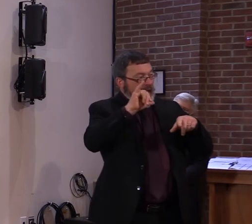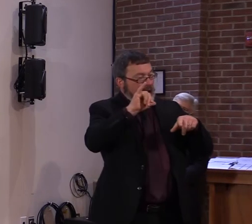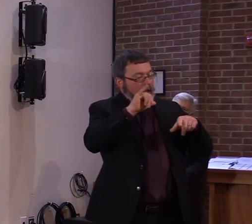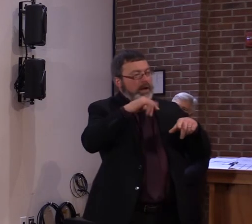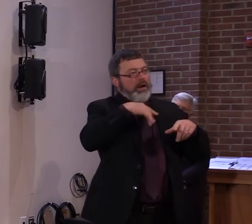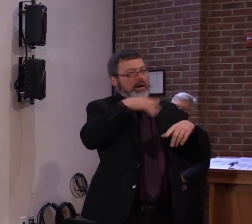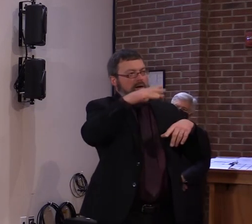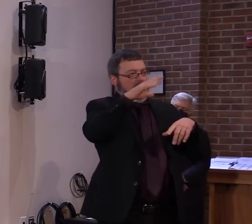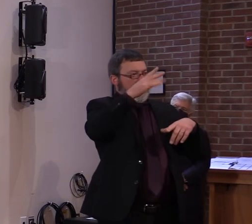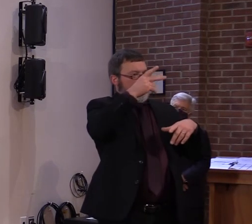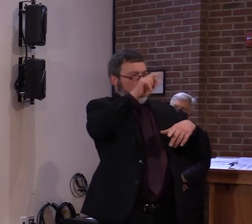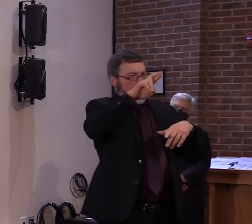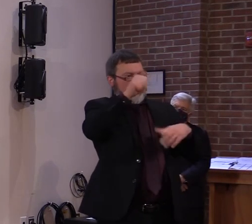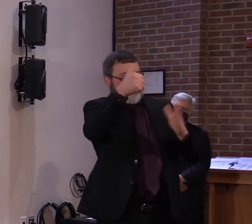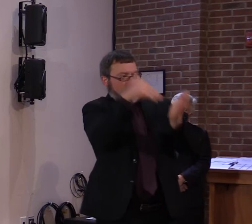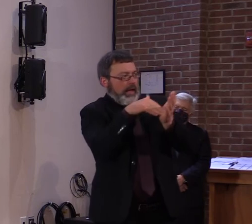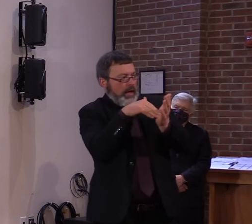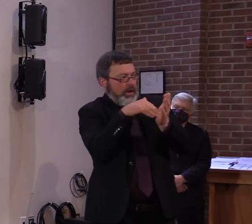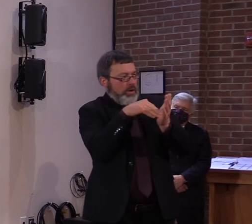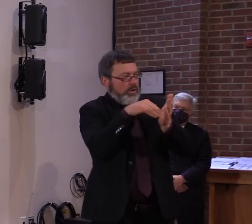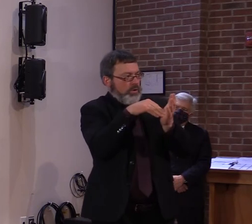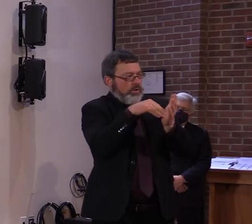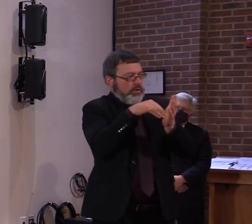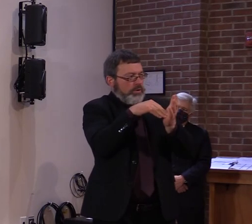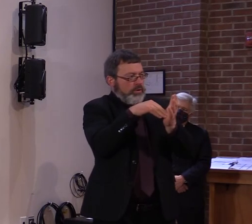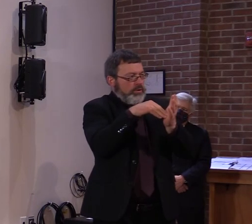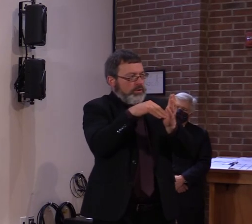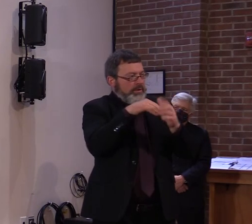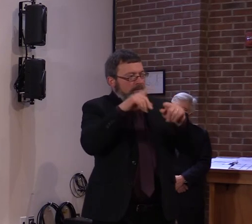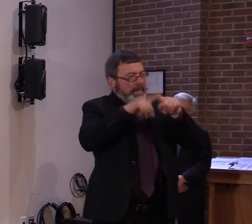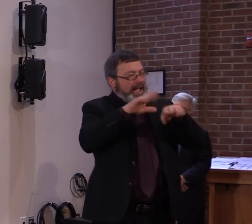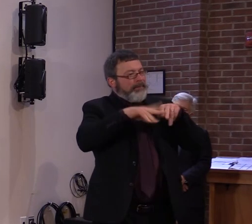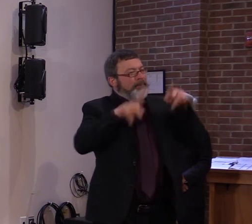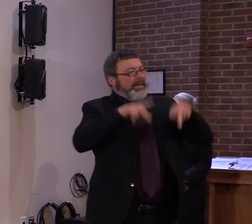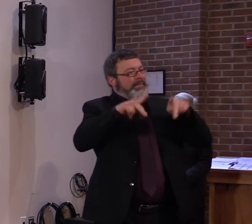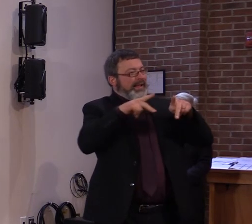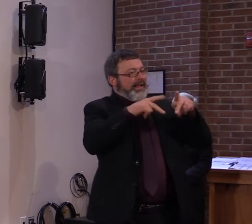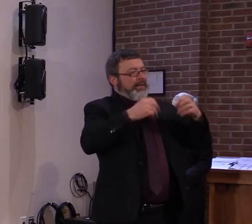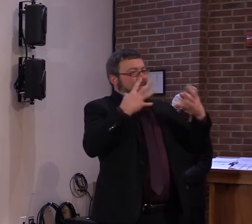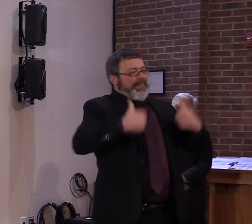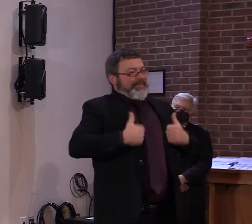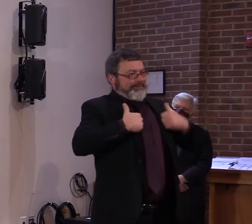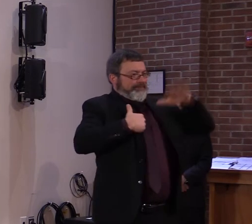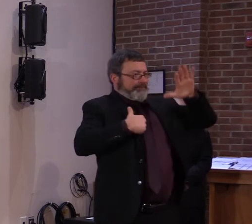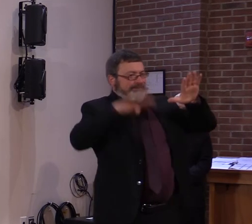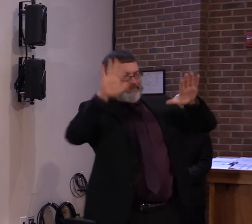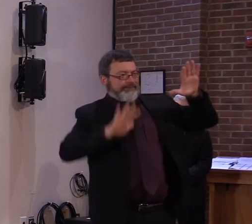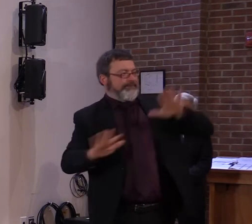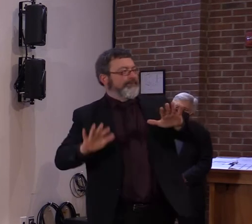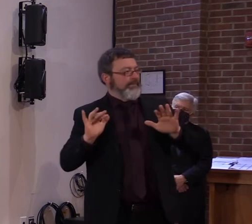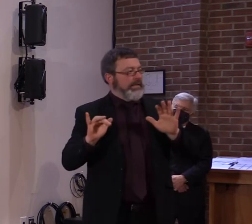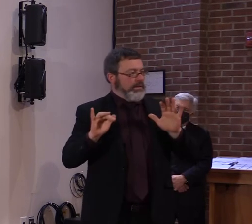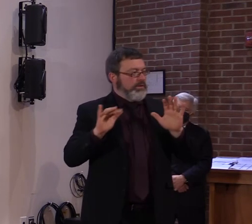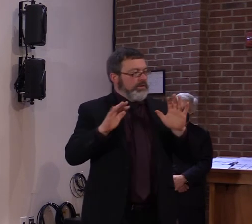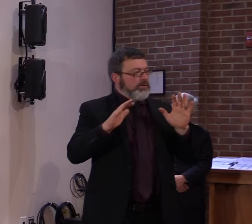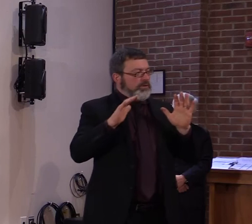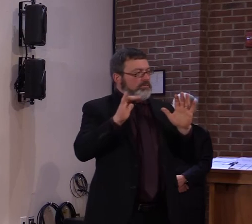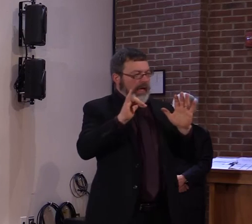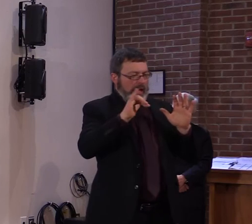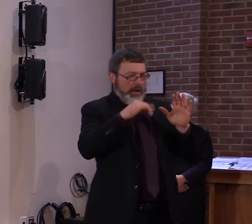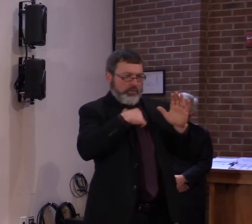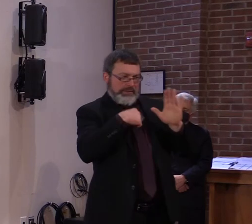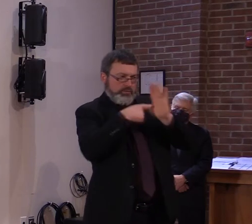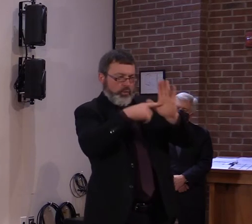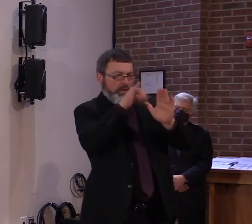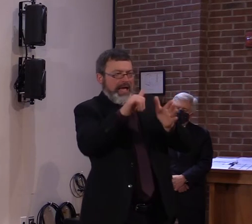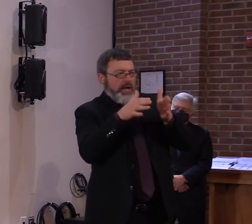of the population densities. So we think that perhaps portraying it in that way could be useful, and that's what's undergoing